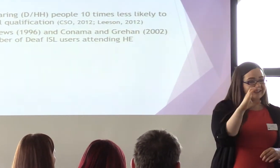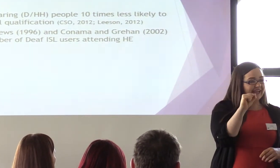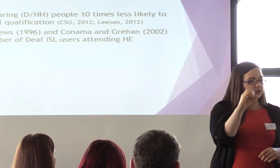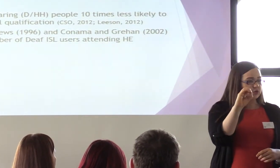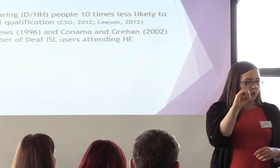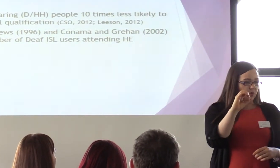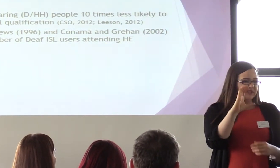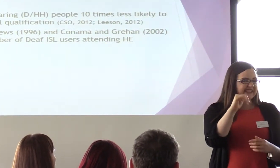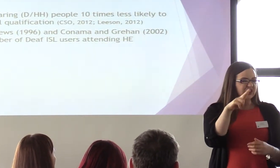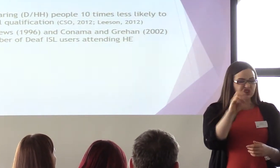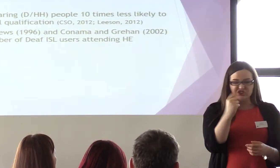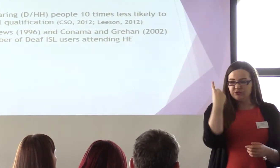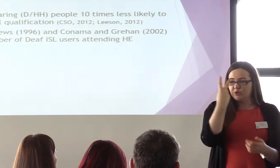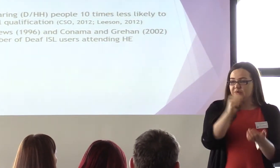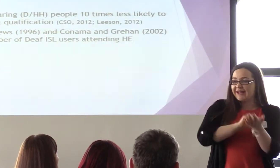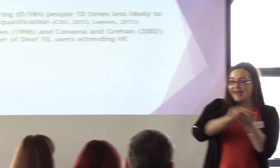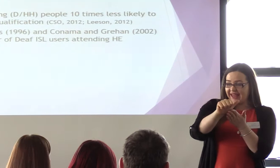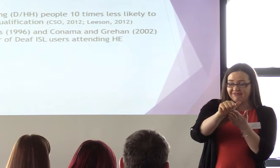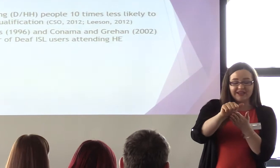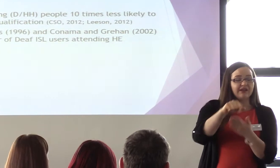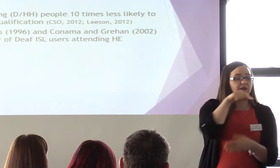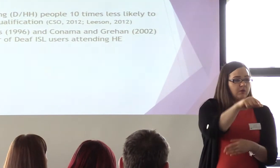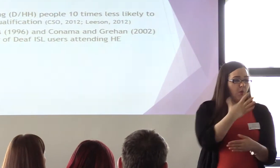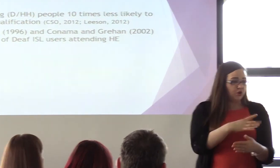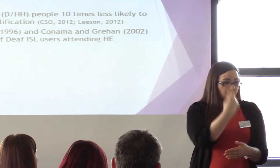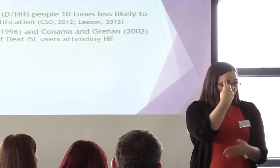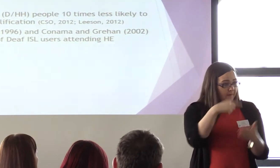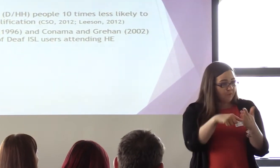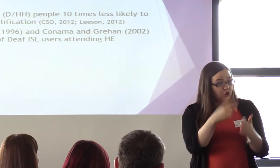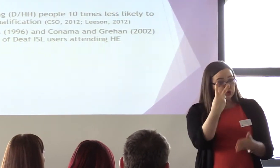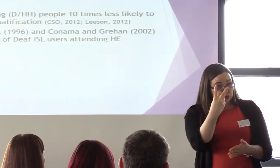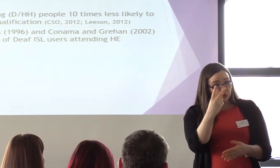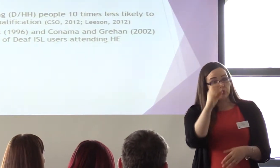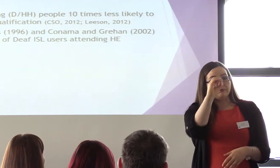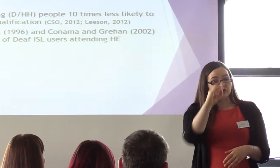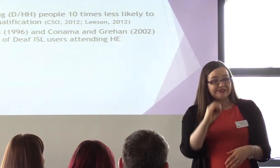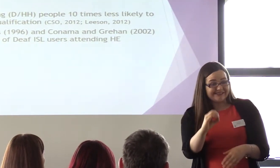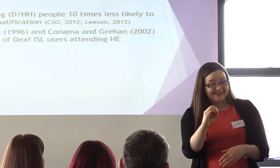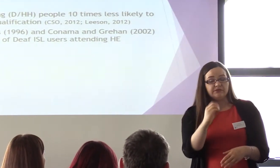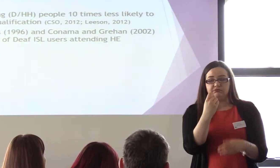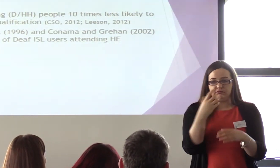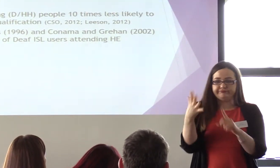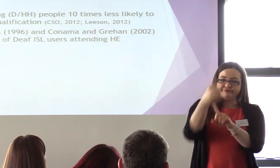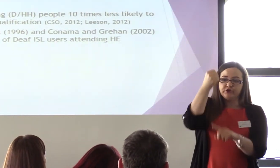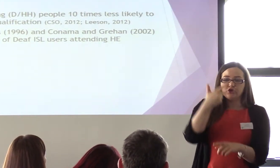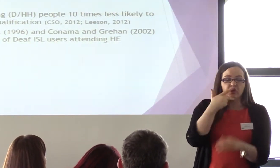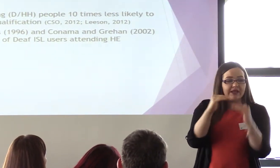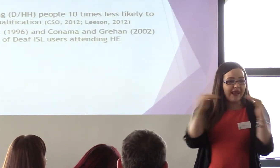people attending the higher education. The census back in 2011 said that there was